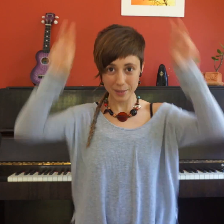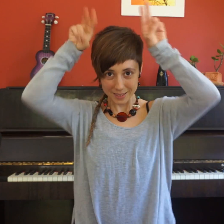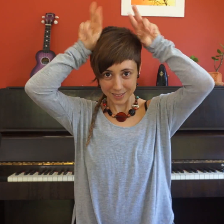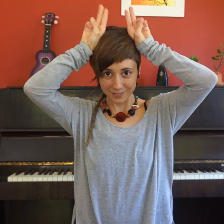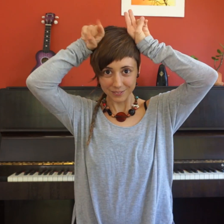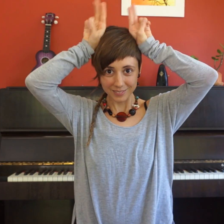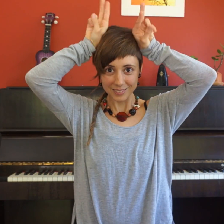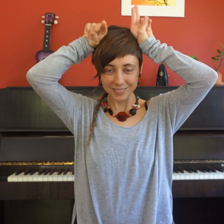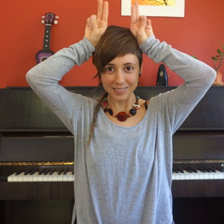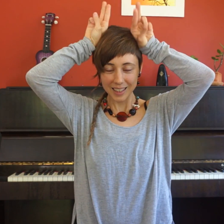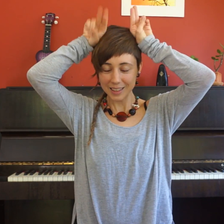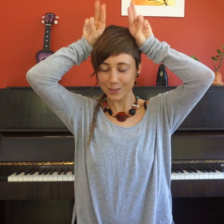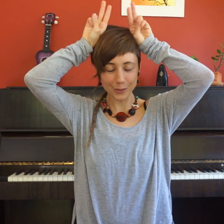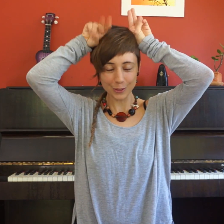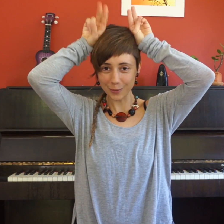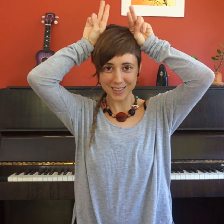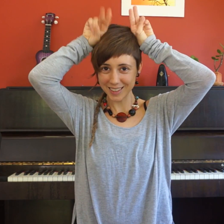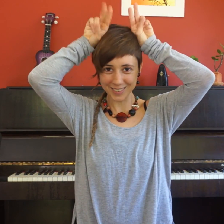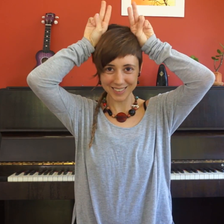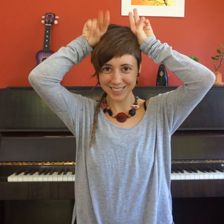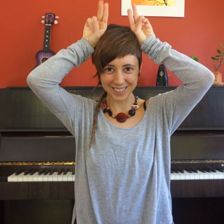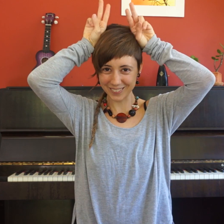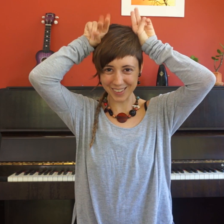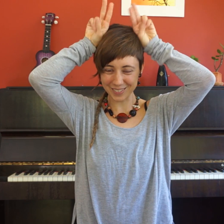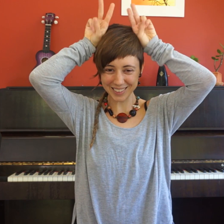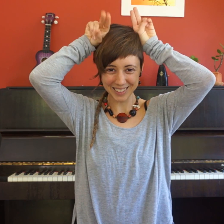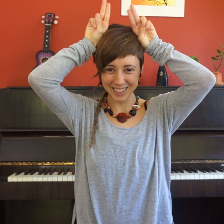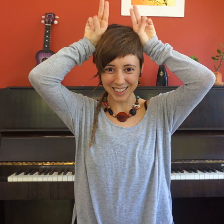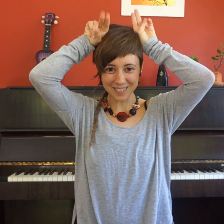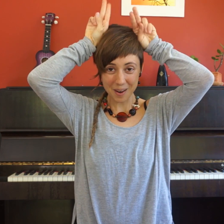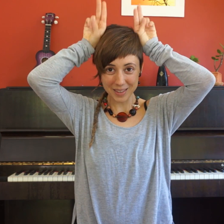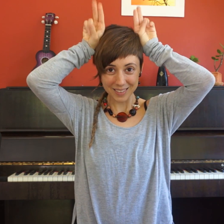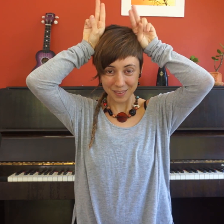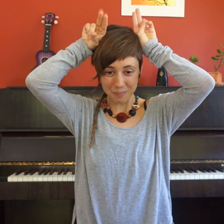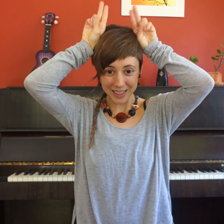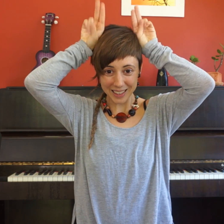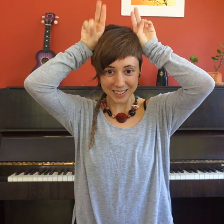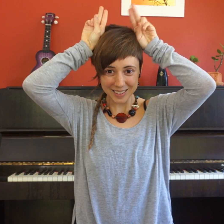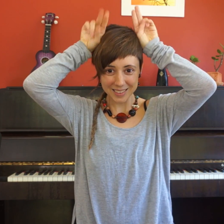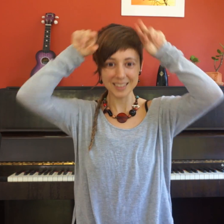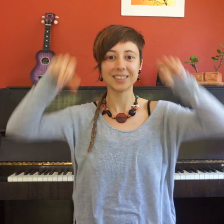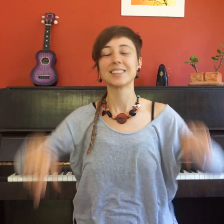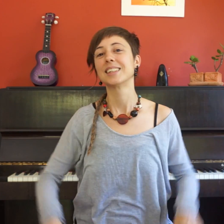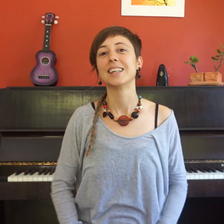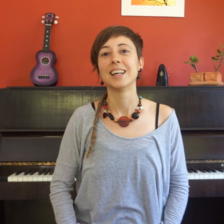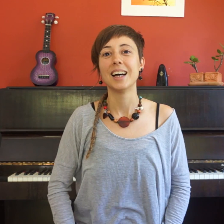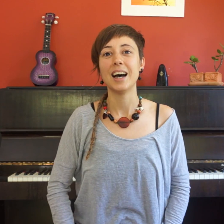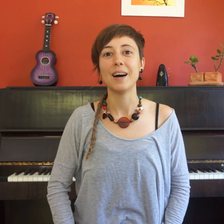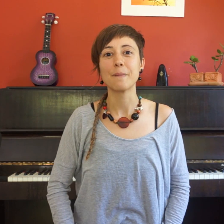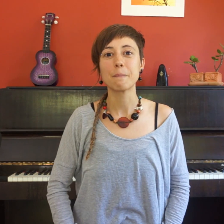Rabbit. And that's so cute when she does it. We love it. Rabbit, the big ears.